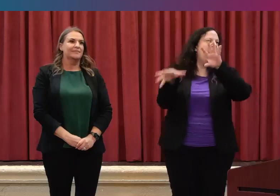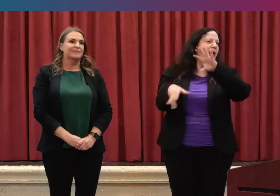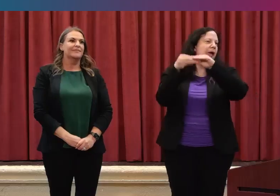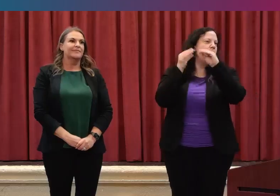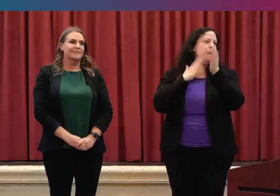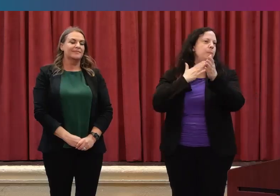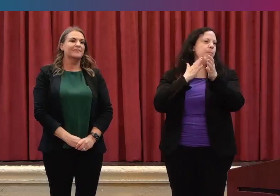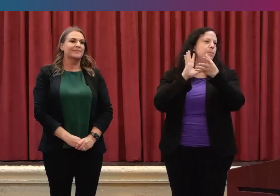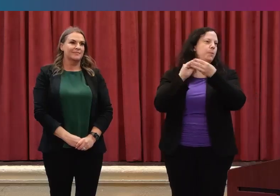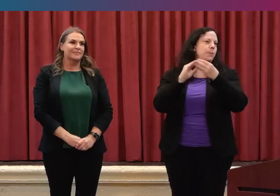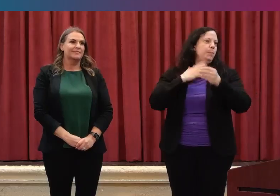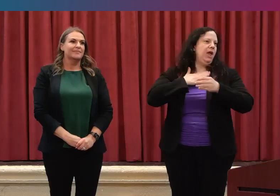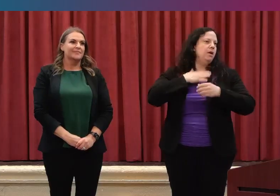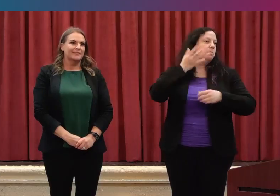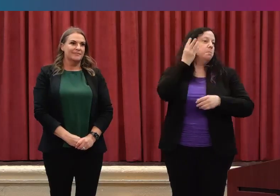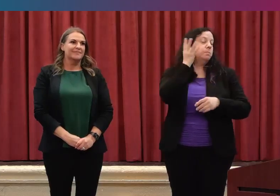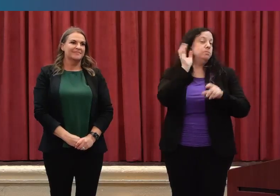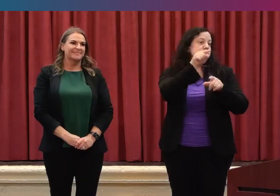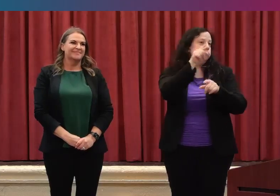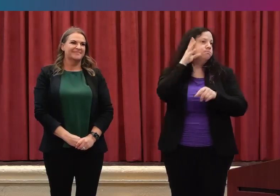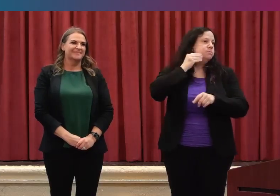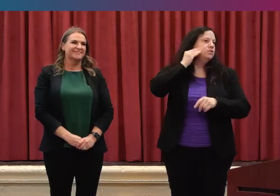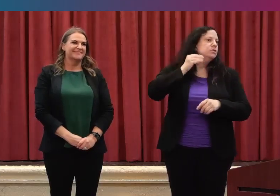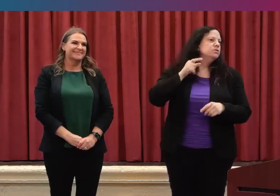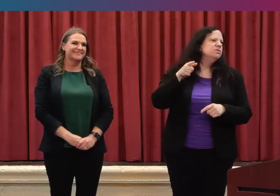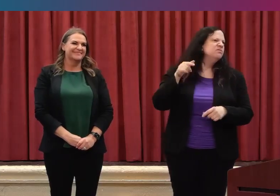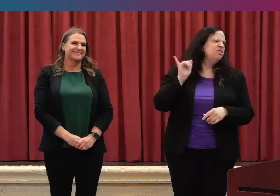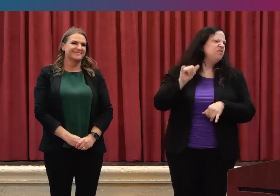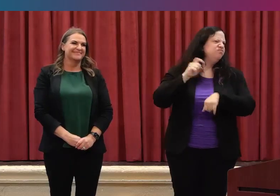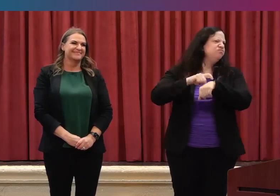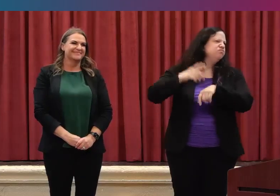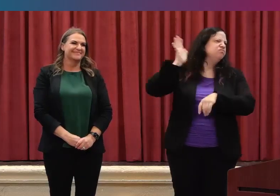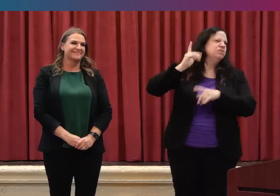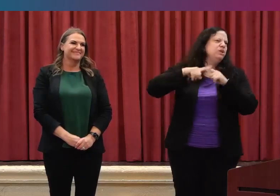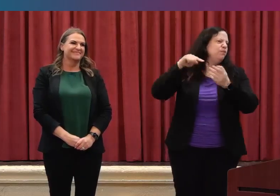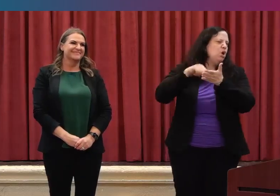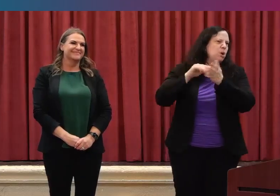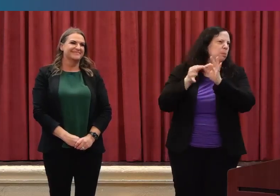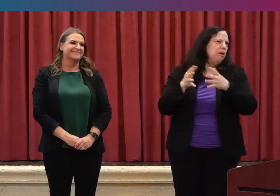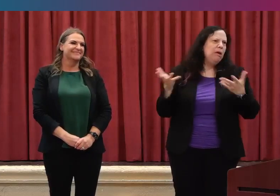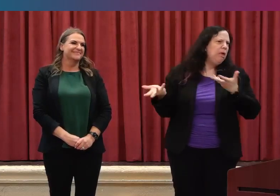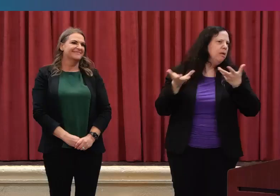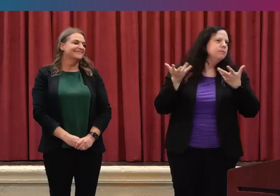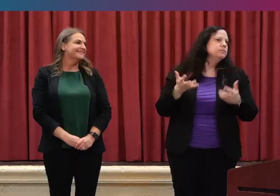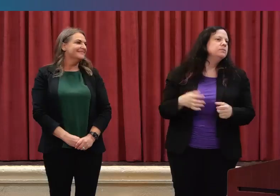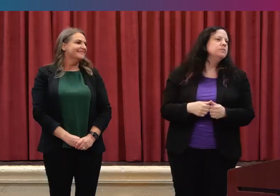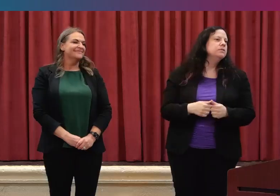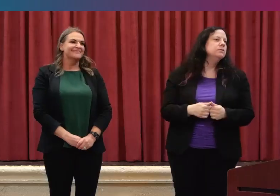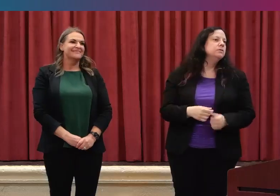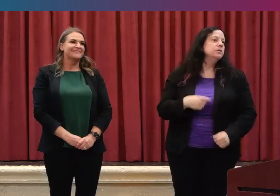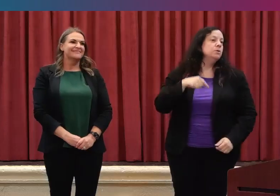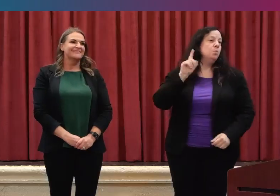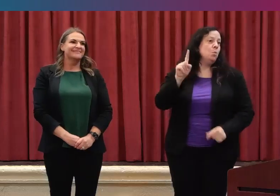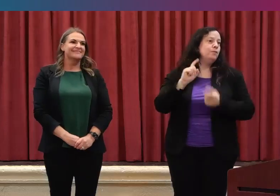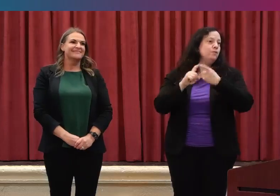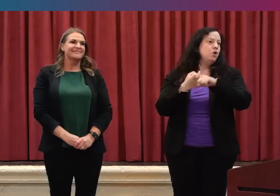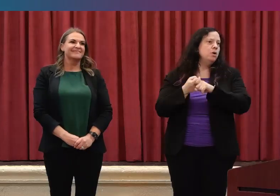So as you mentioned before, based on my experience, you know, I couldn't afford an interpreter in the past. One of my